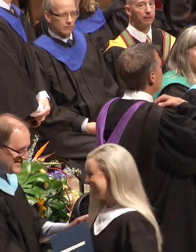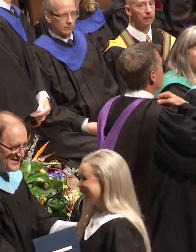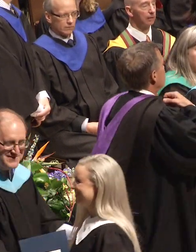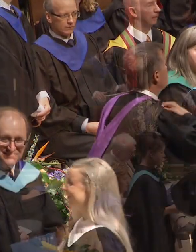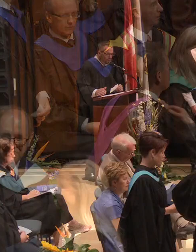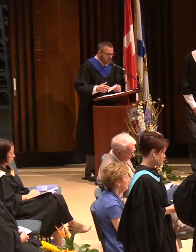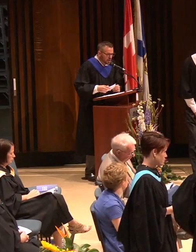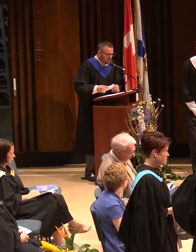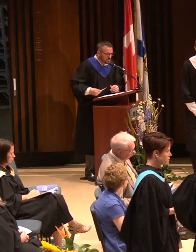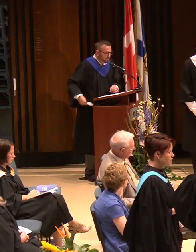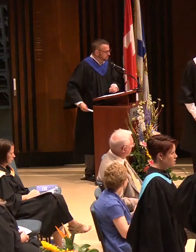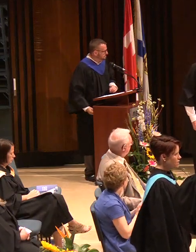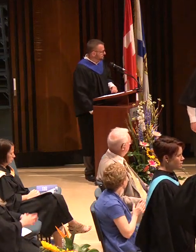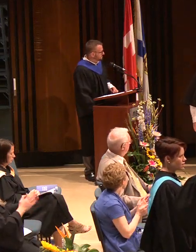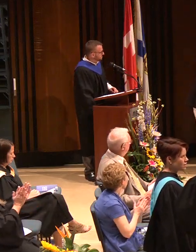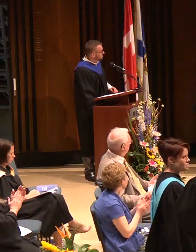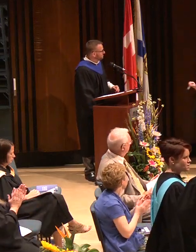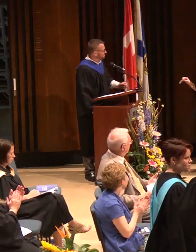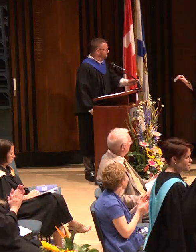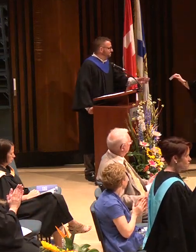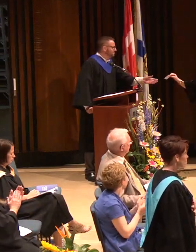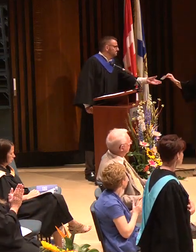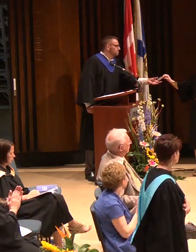Colin Tanner with honors.